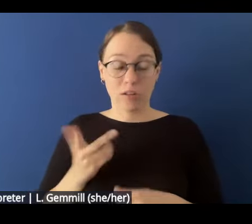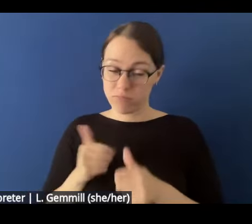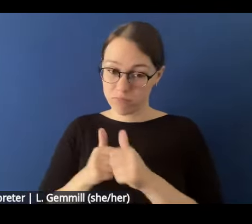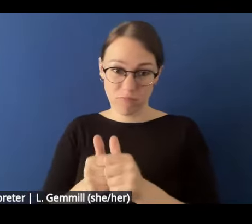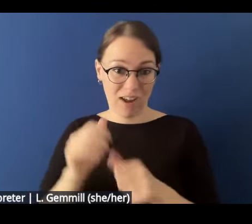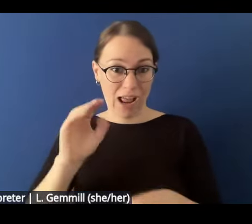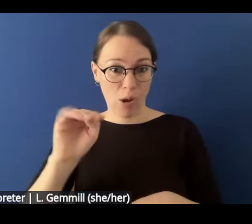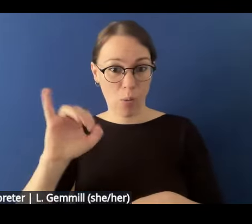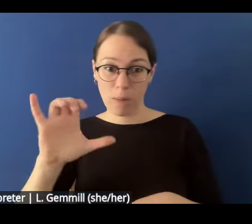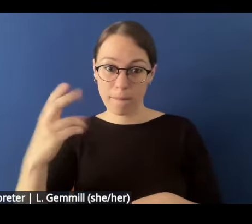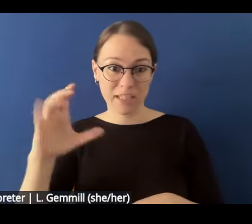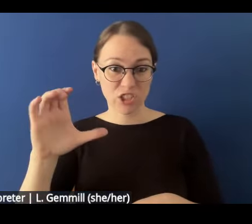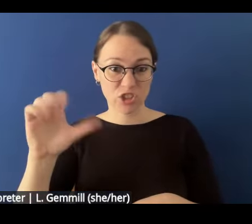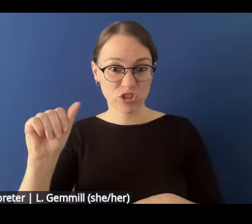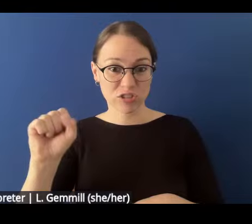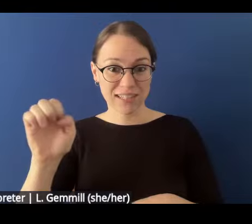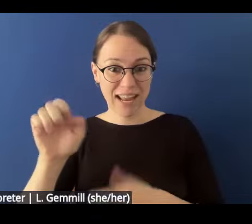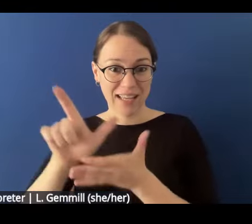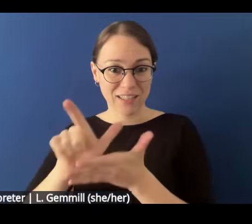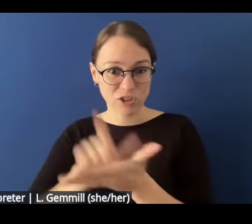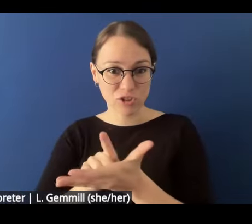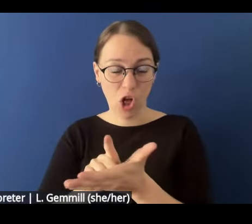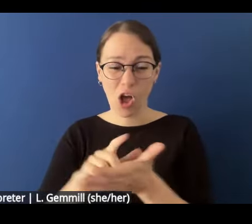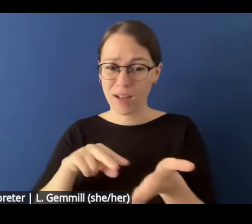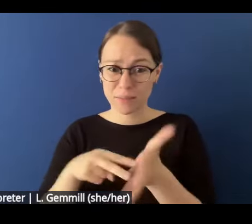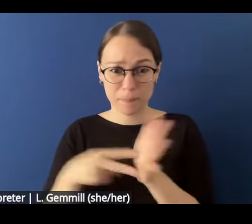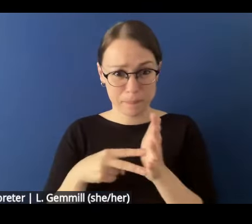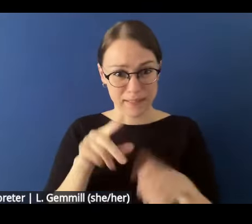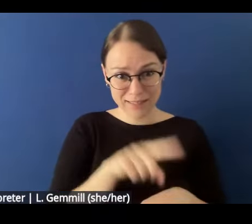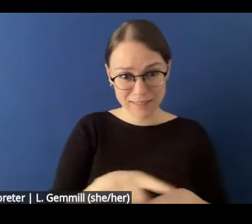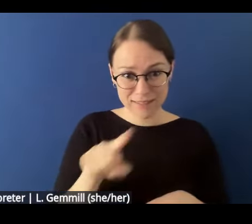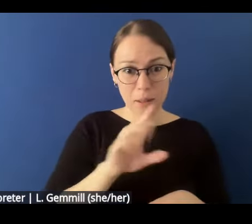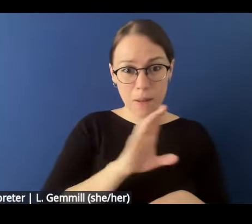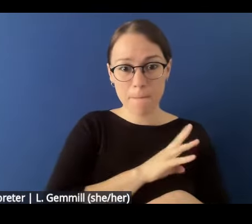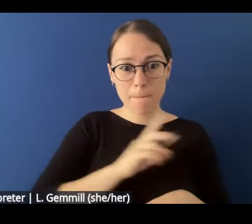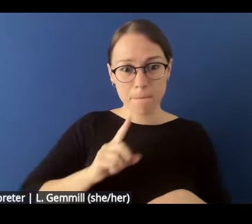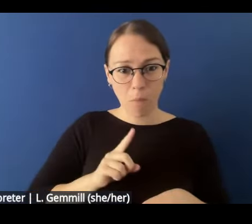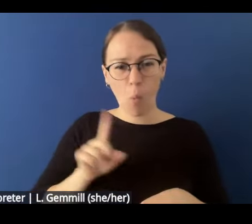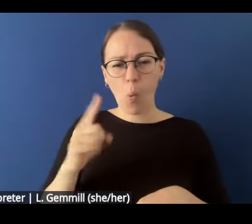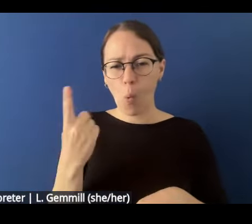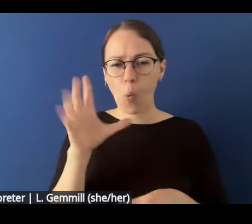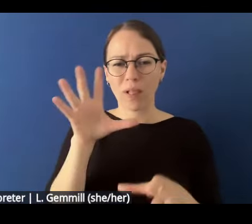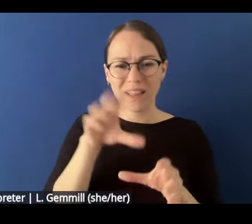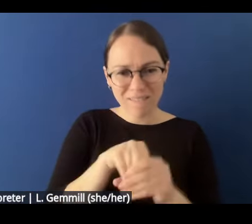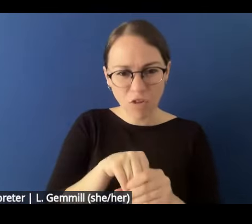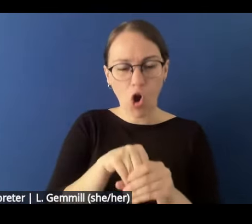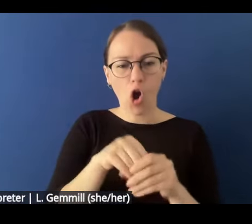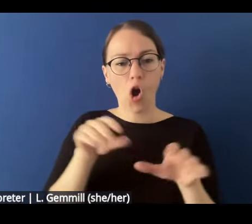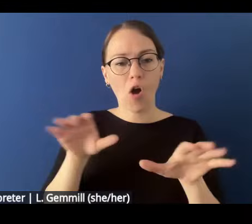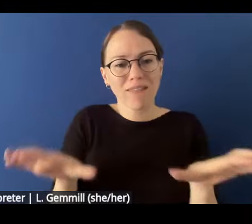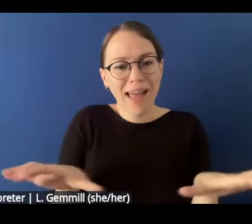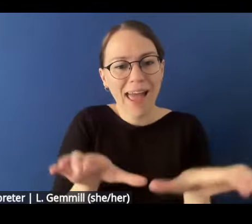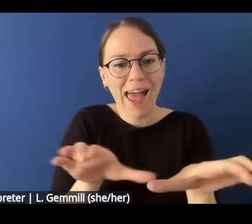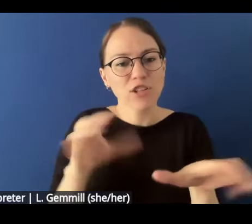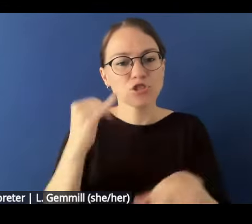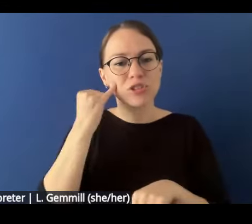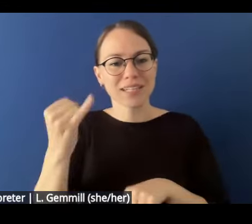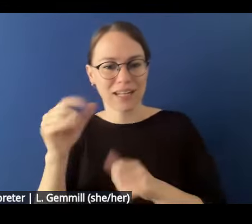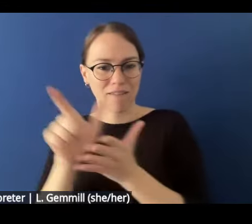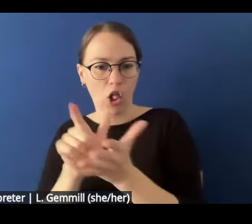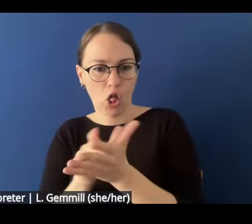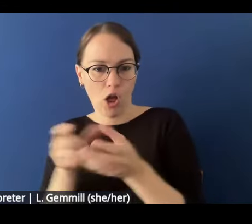only has the authority to engage in those acts specifically authorized by the legislature. The board had no more authority to rescind